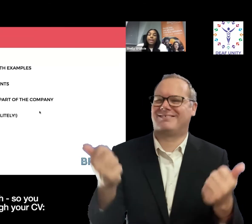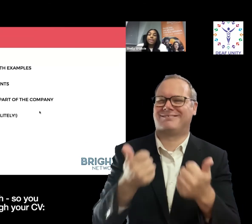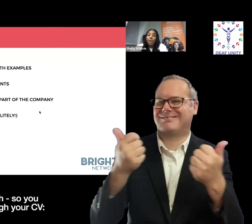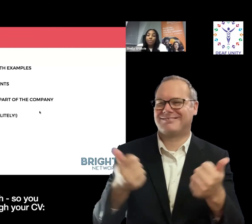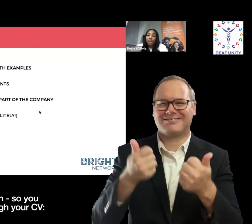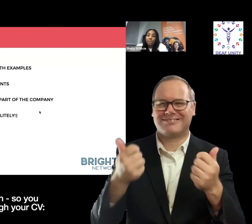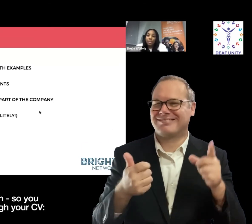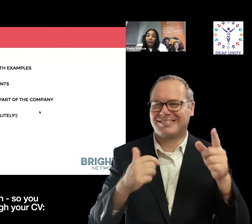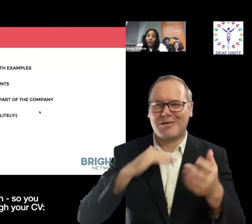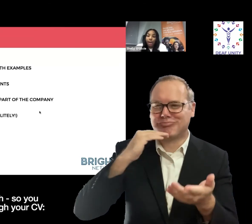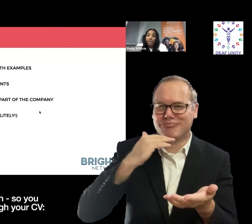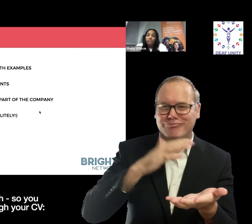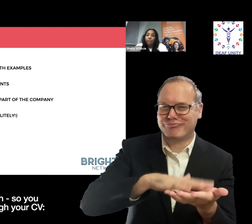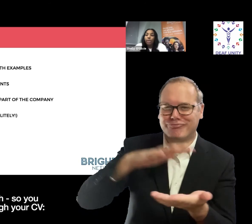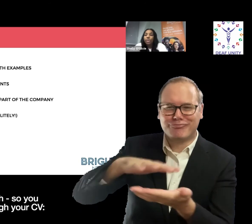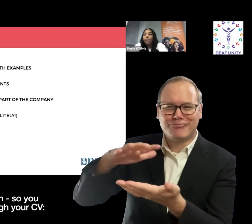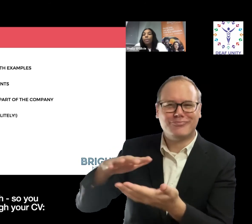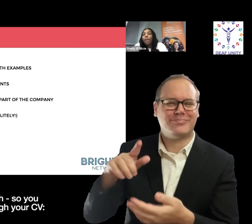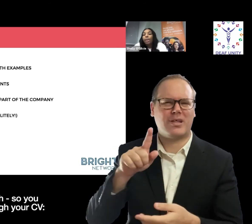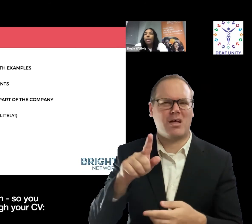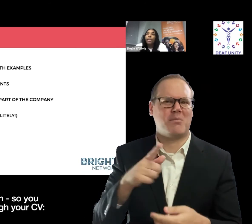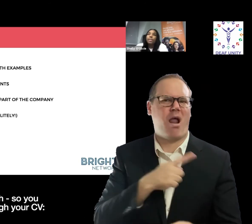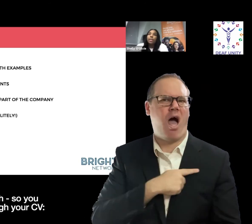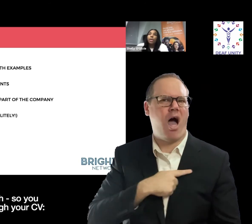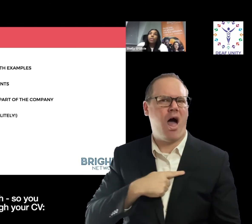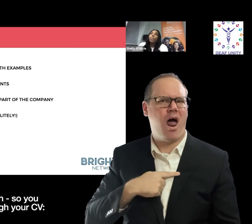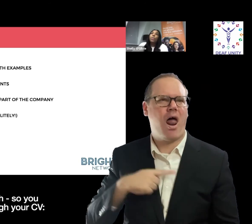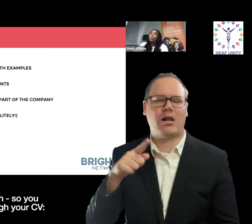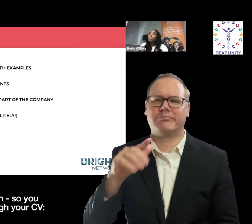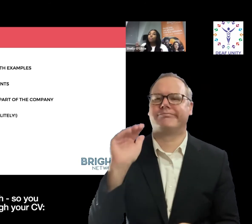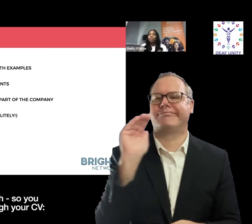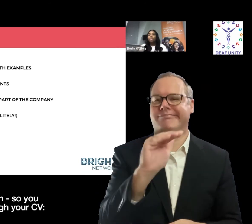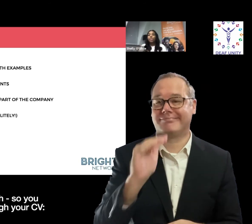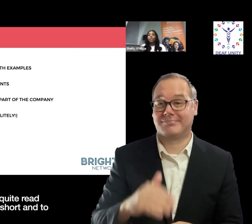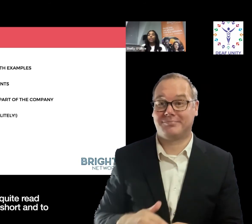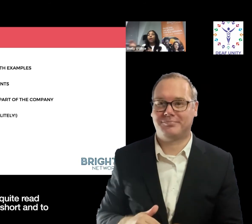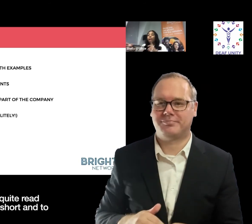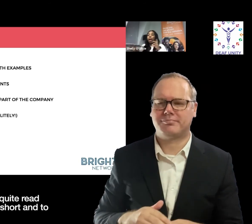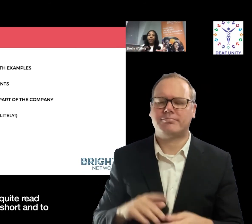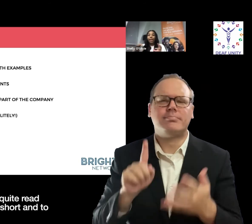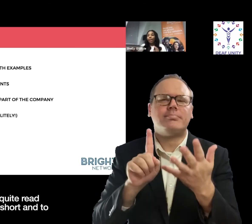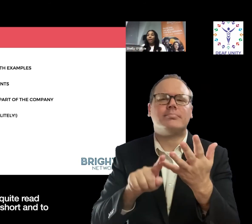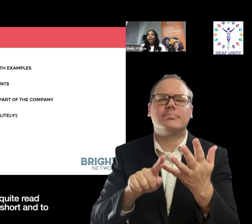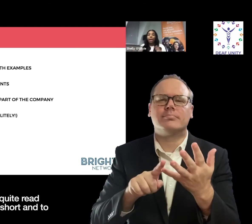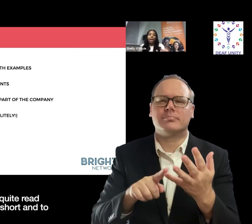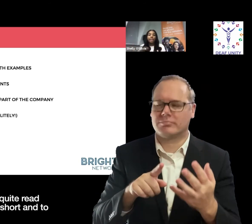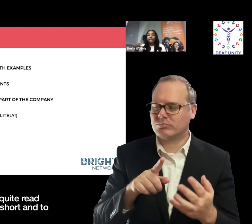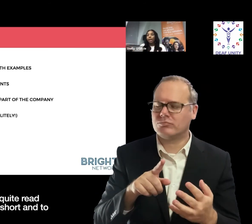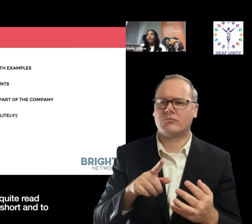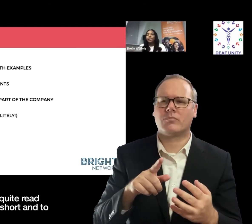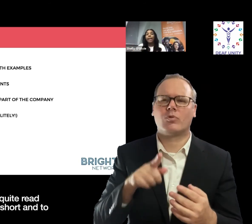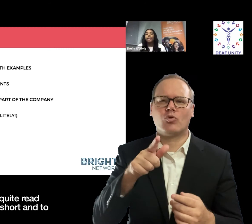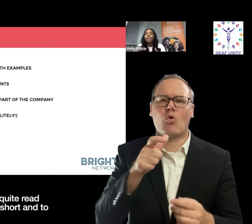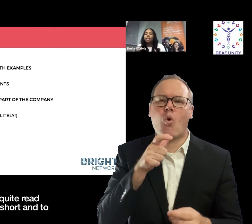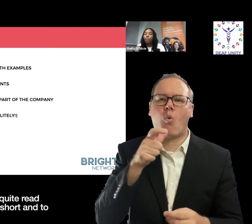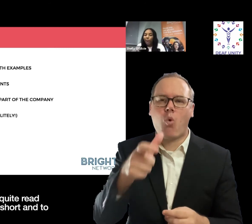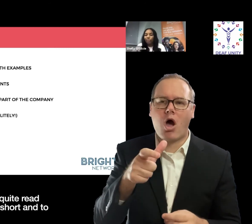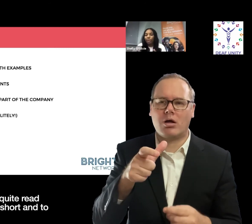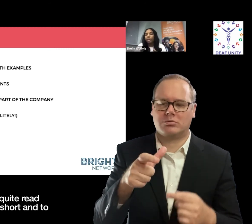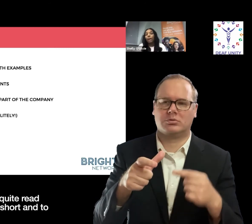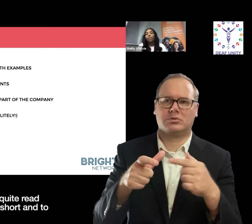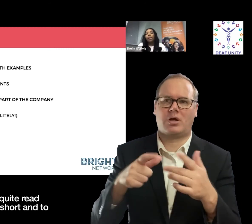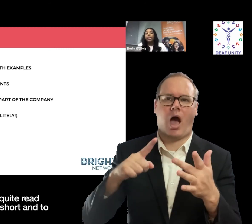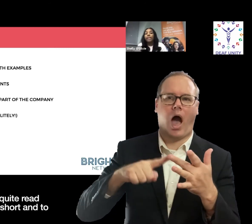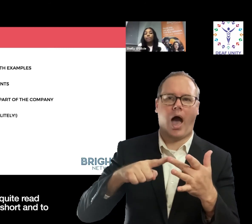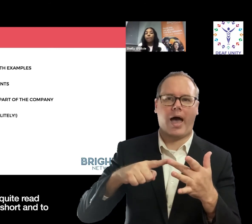And finally, don't overuse I too much. So you don't need to go all the way through your CV. I did this, I did that. It doesn't quite